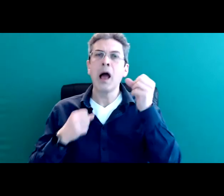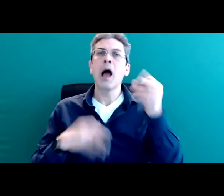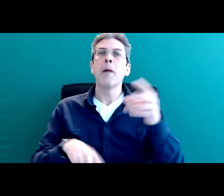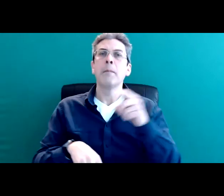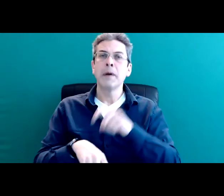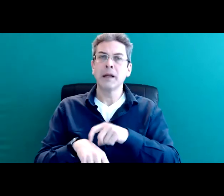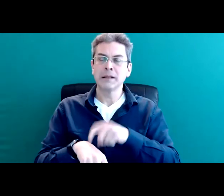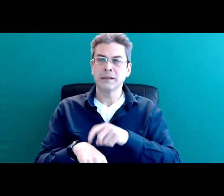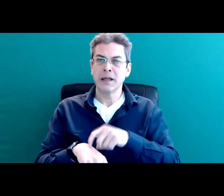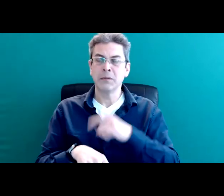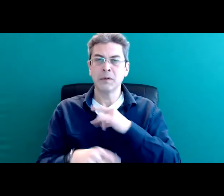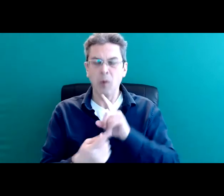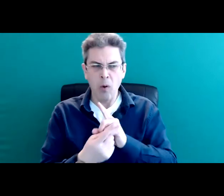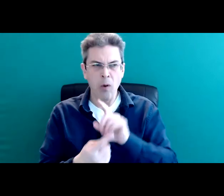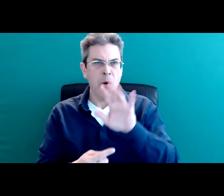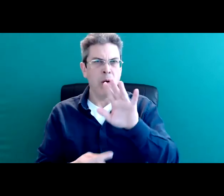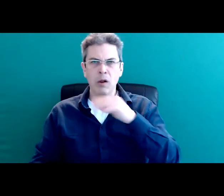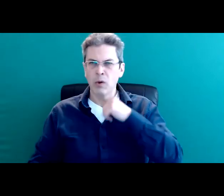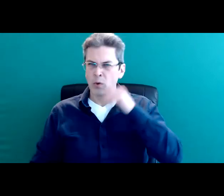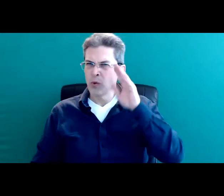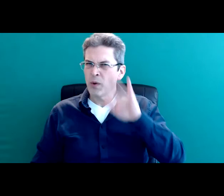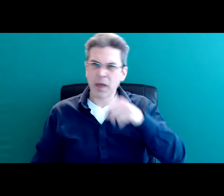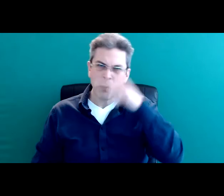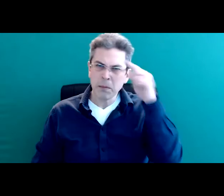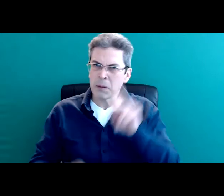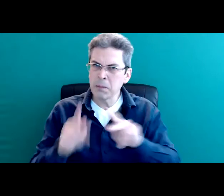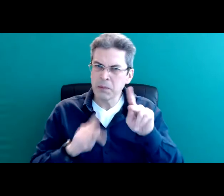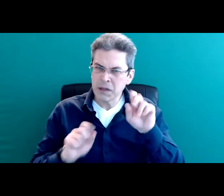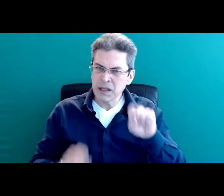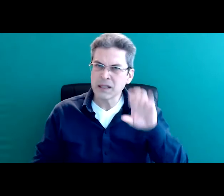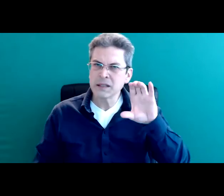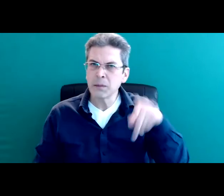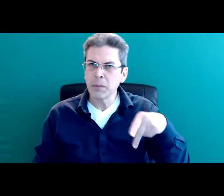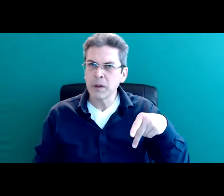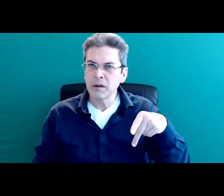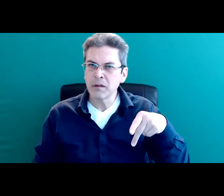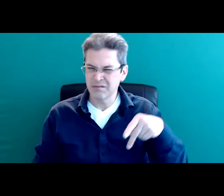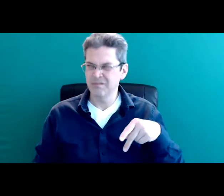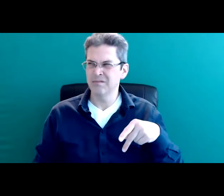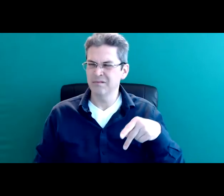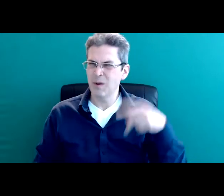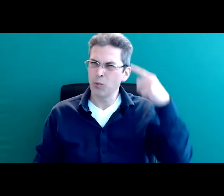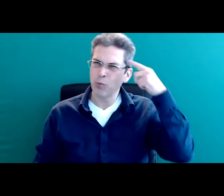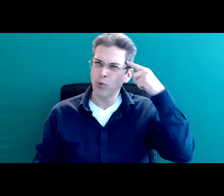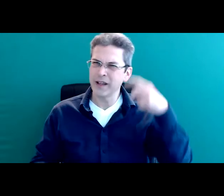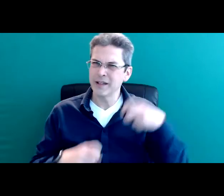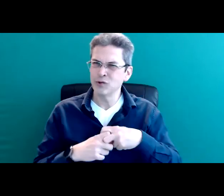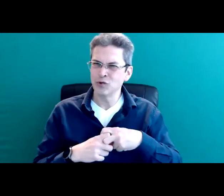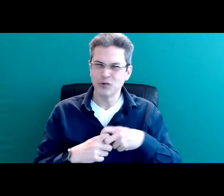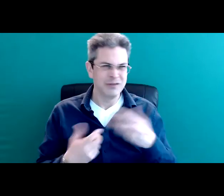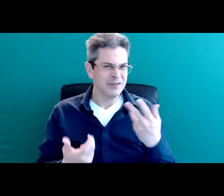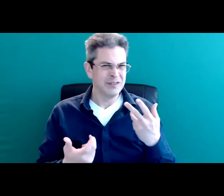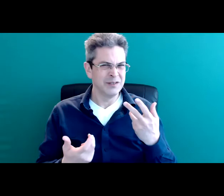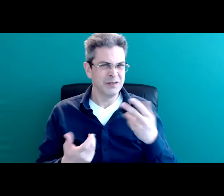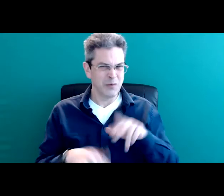well, I didn't know that, you know, Black people had cerebral palsy. It's a brain injury. You don't think we can have it? It doesn't make